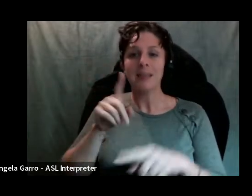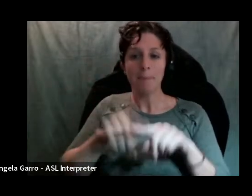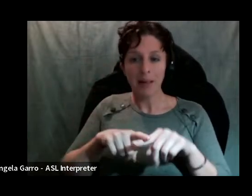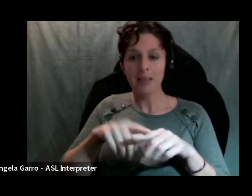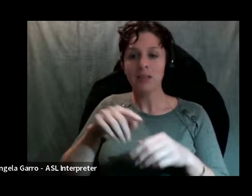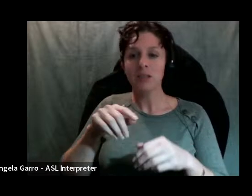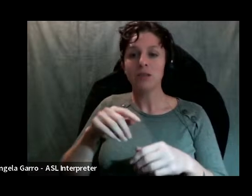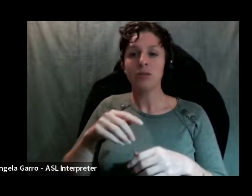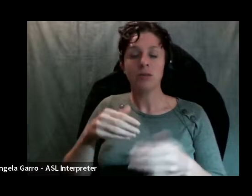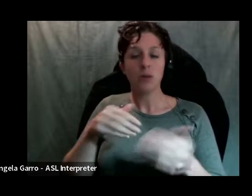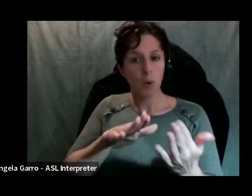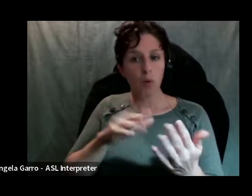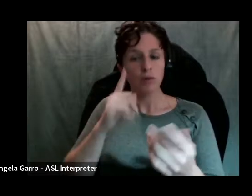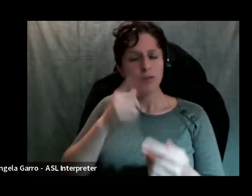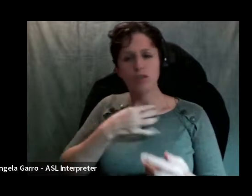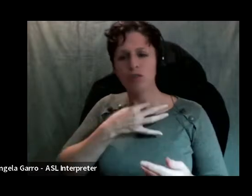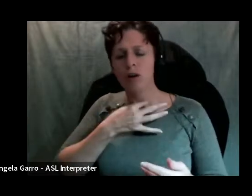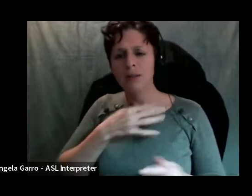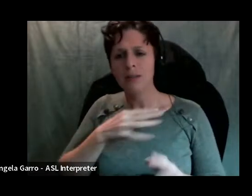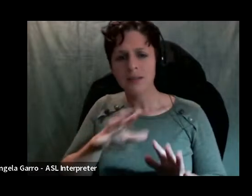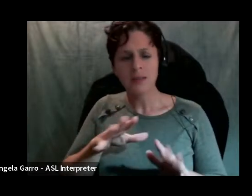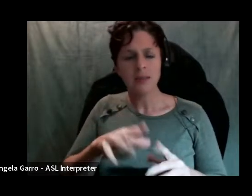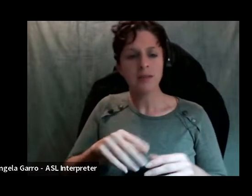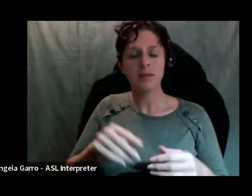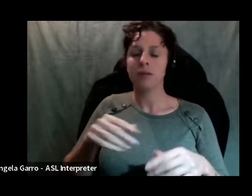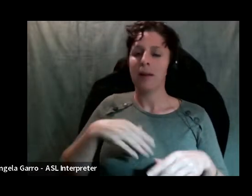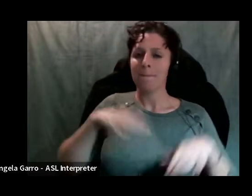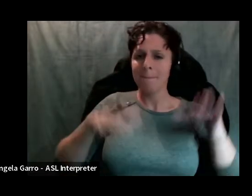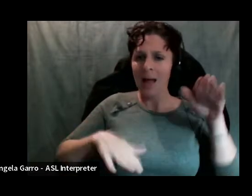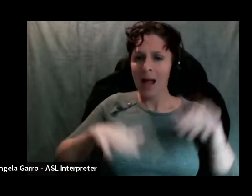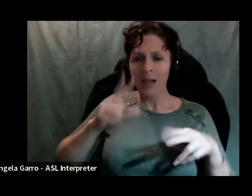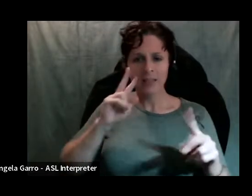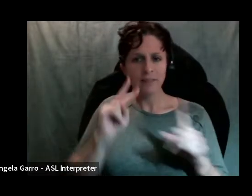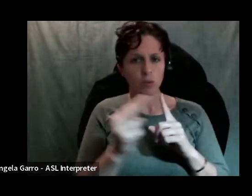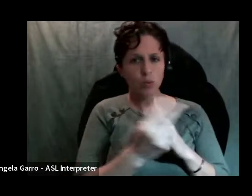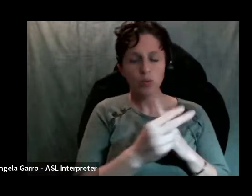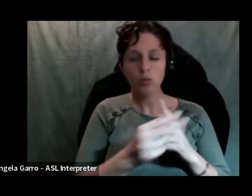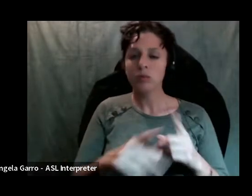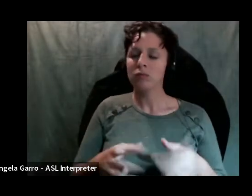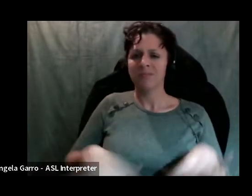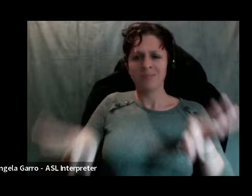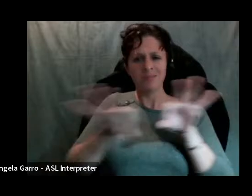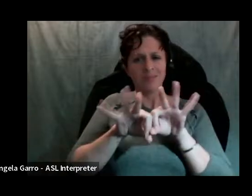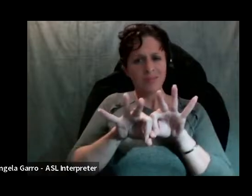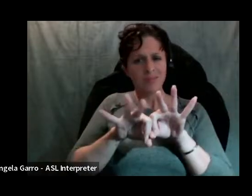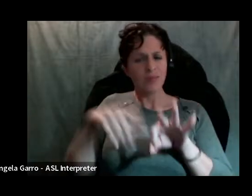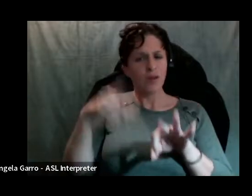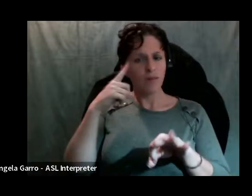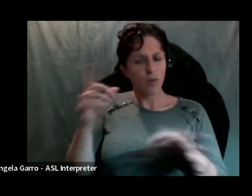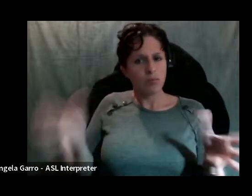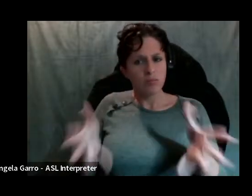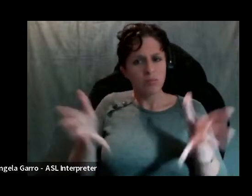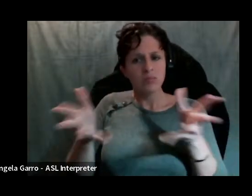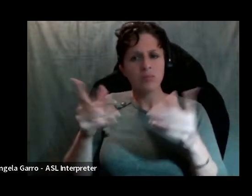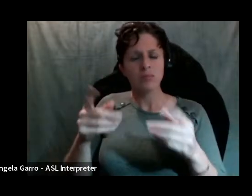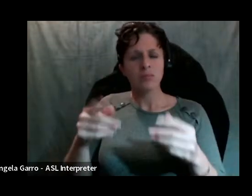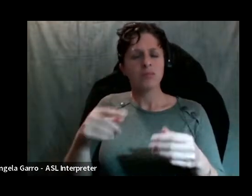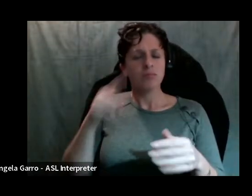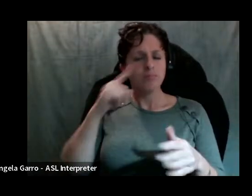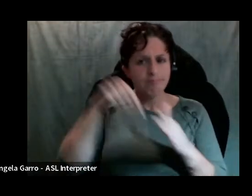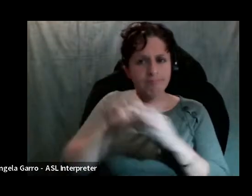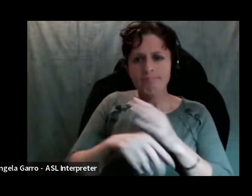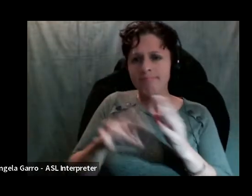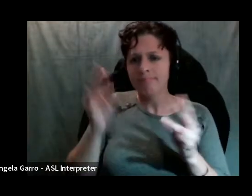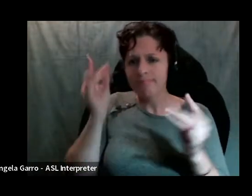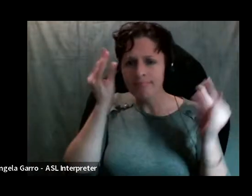A balanced curriculum incorporating diverse viewpoints is crucial for fostering critical thinking skills in our youth. I implore the